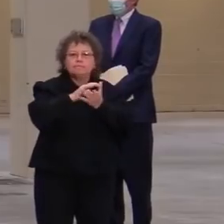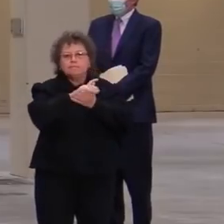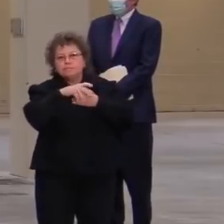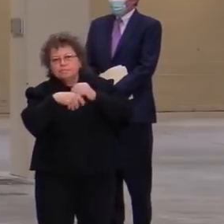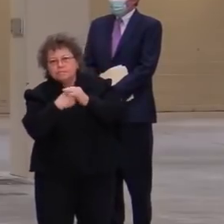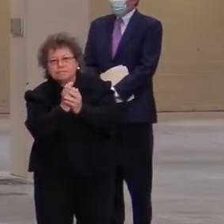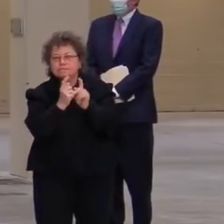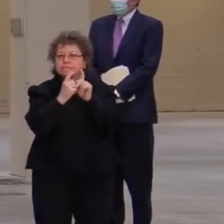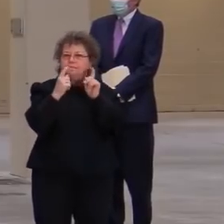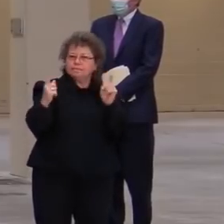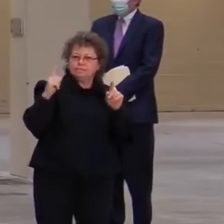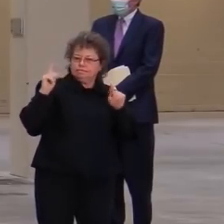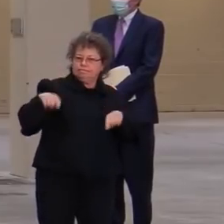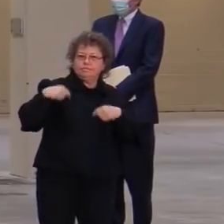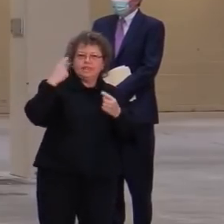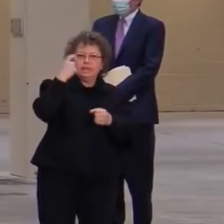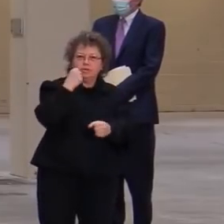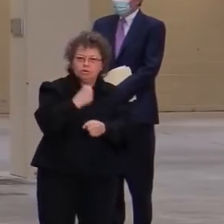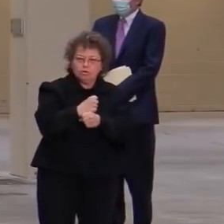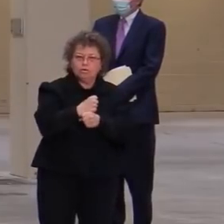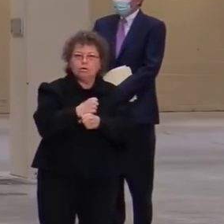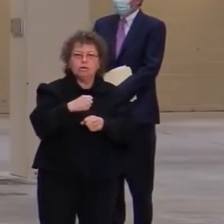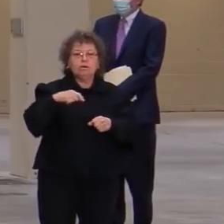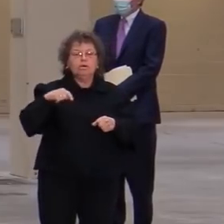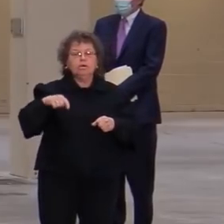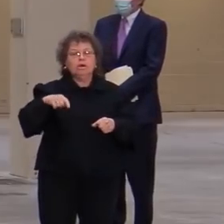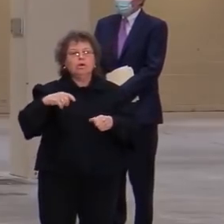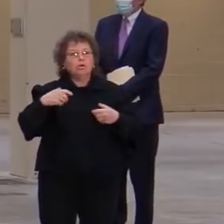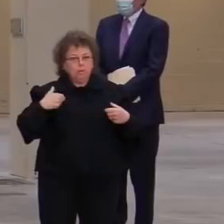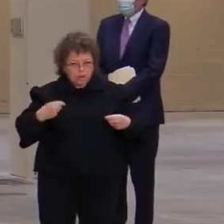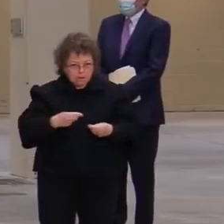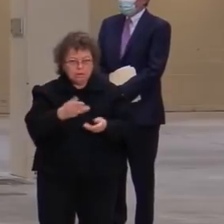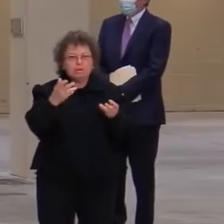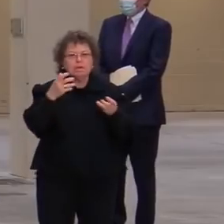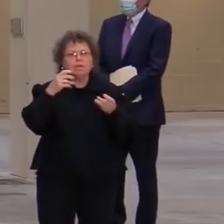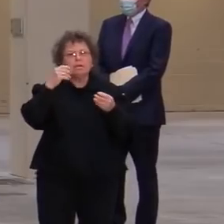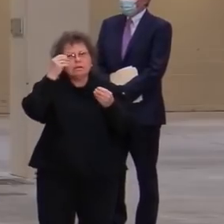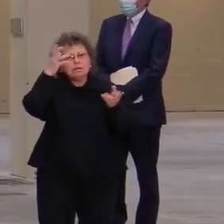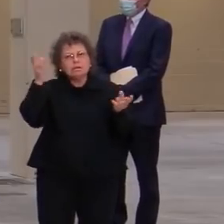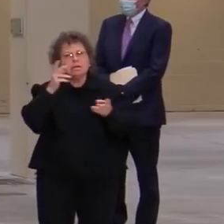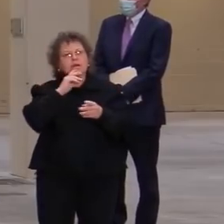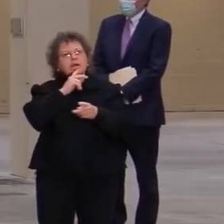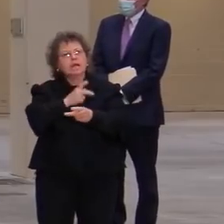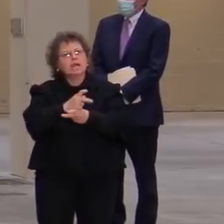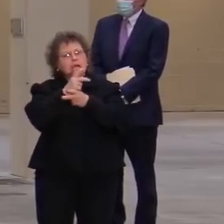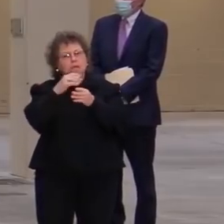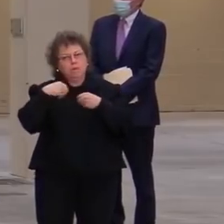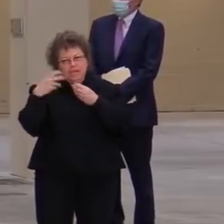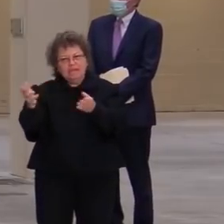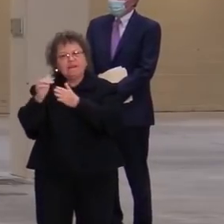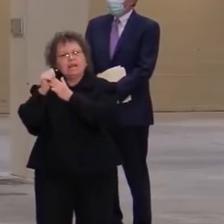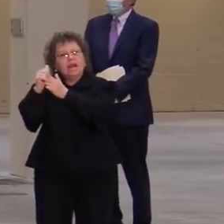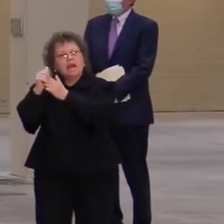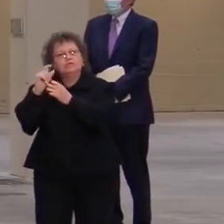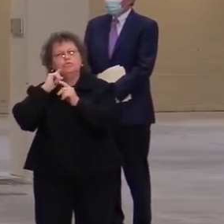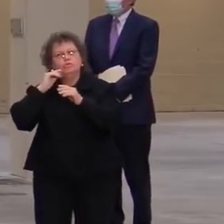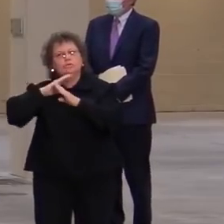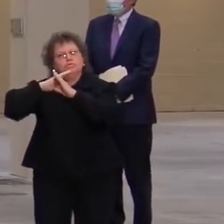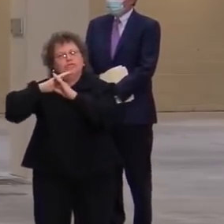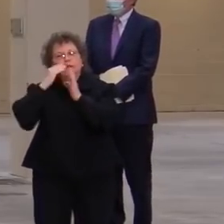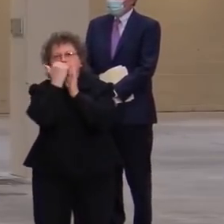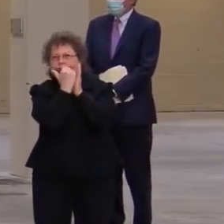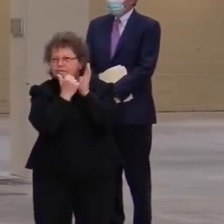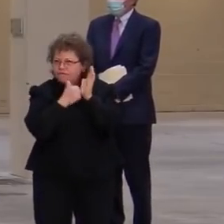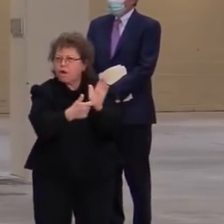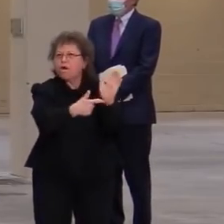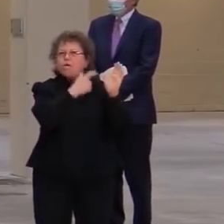the pandemic, our administration has issued guidance to stop the spread of the virus, and we've continued to monitor the spread of the virus,